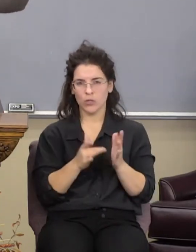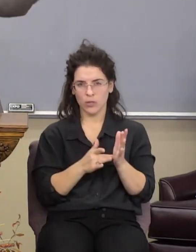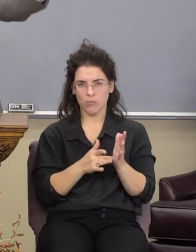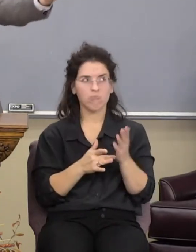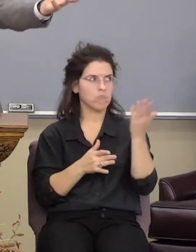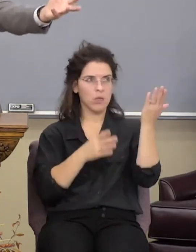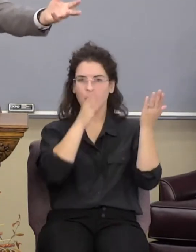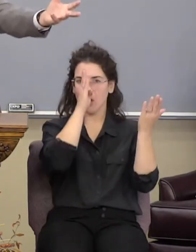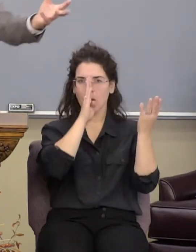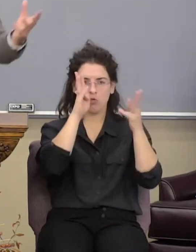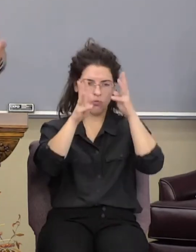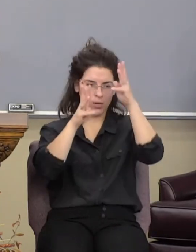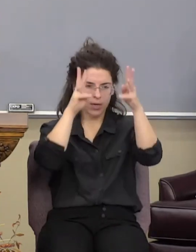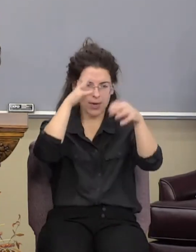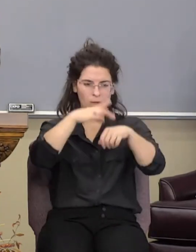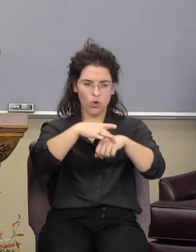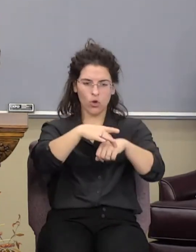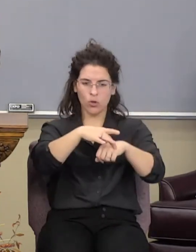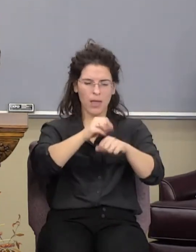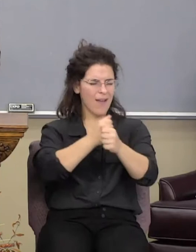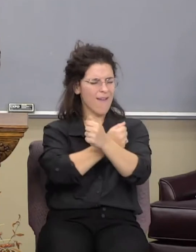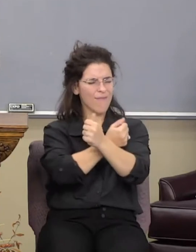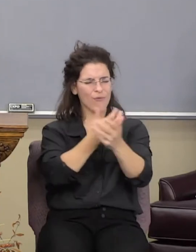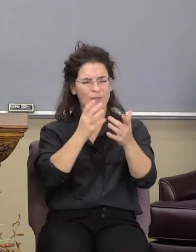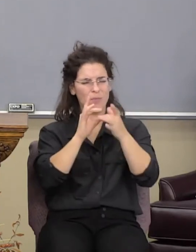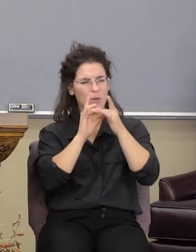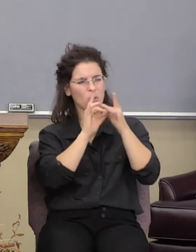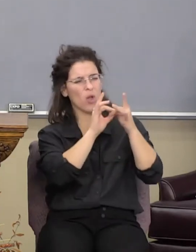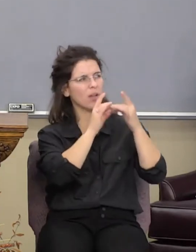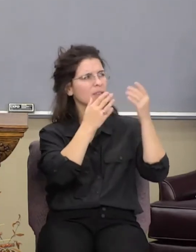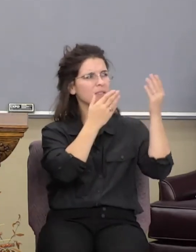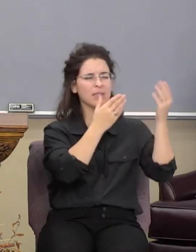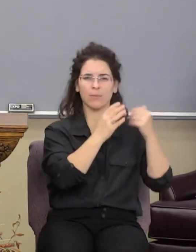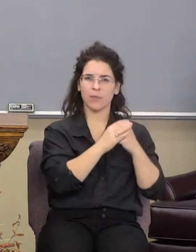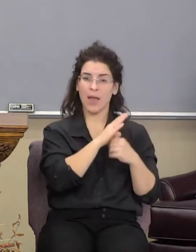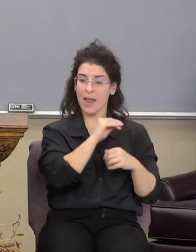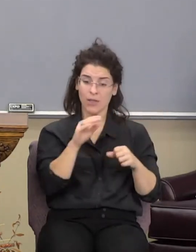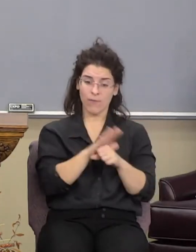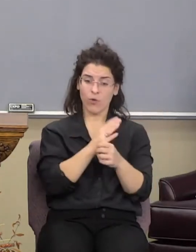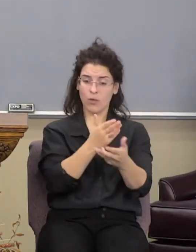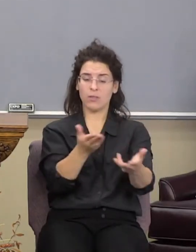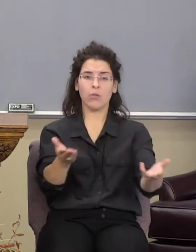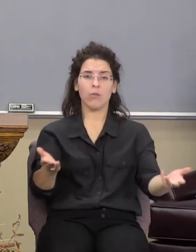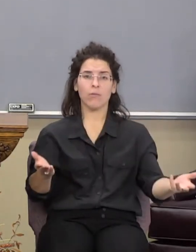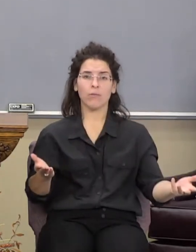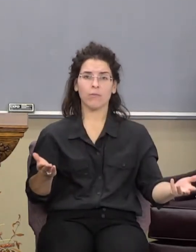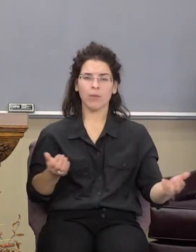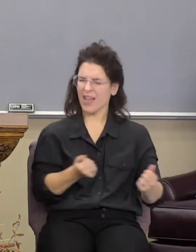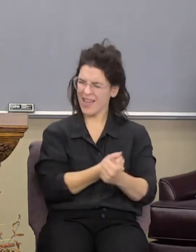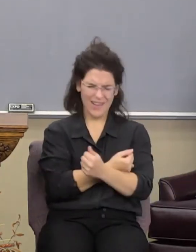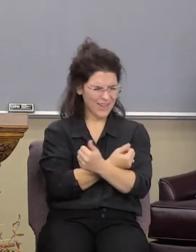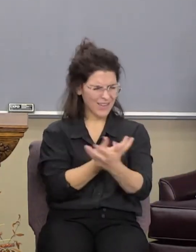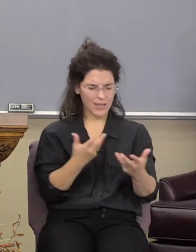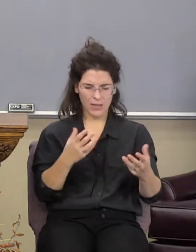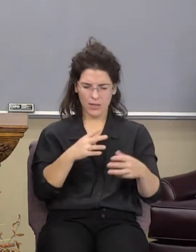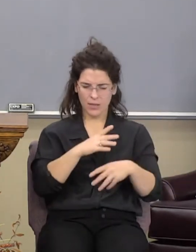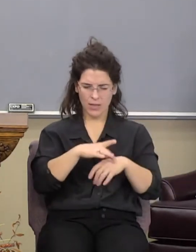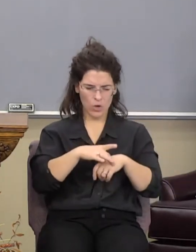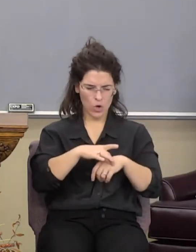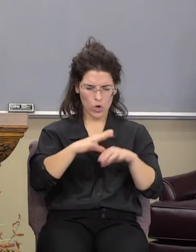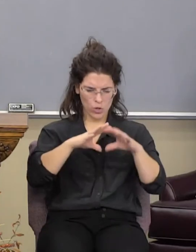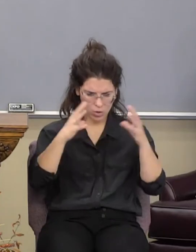the earth, everything belongs to him and the fullness thereof. Anything that the planet